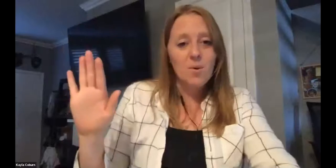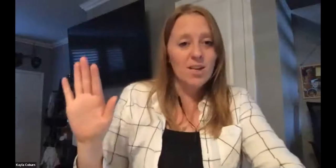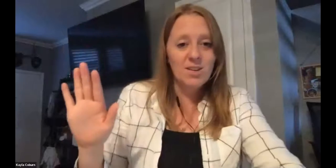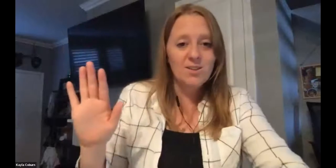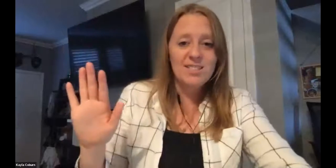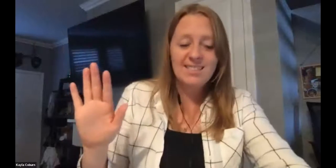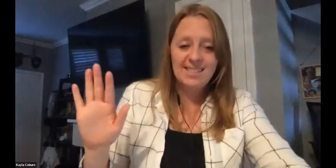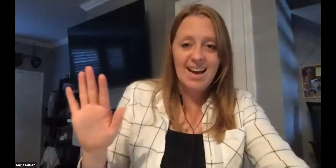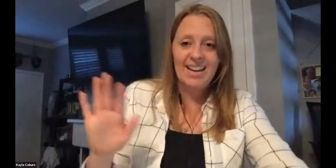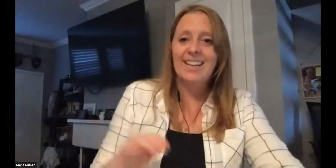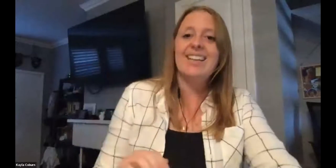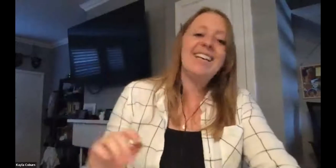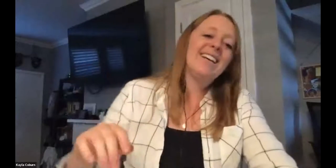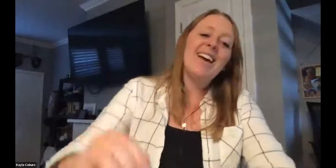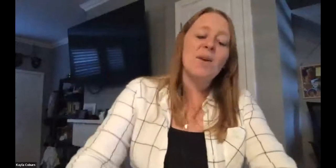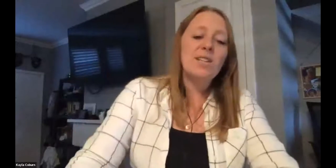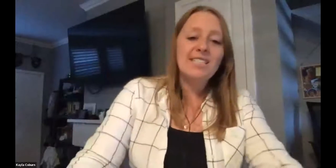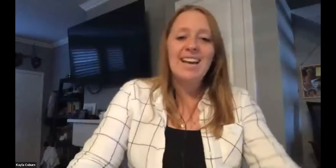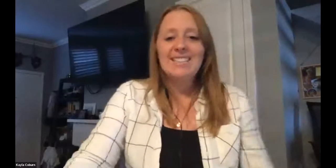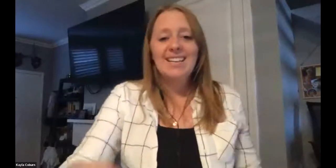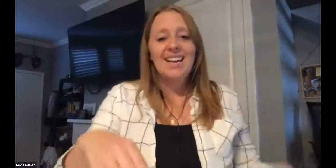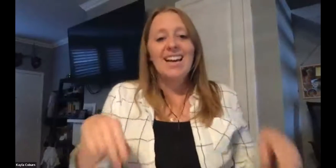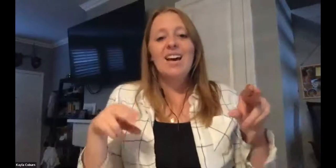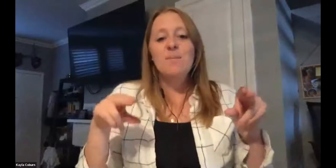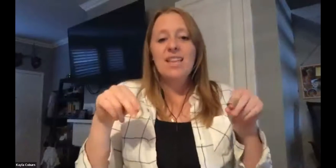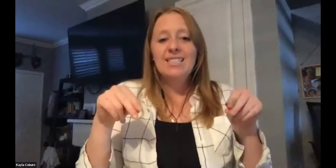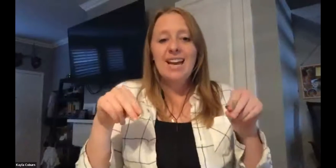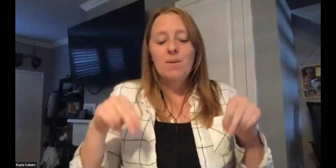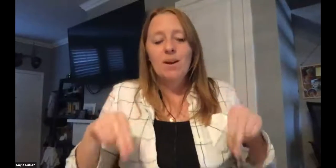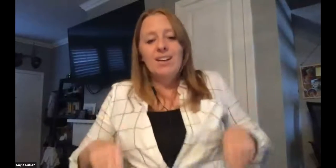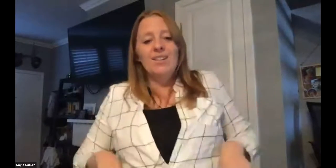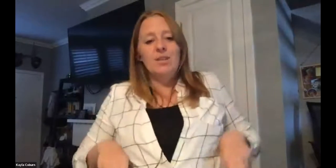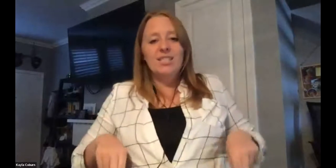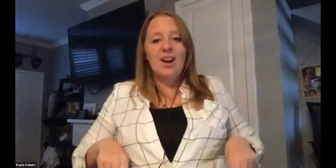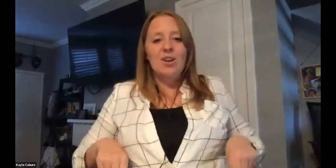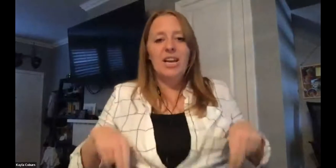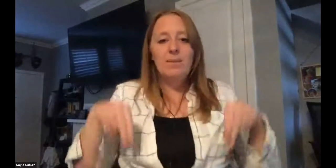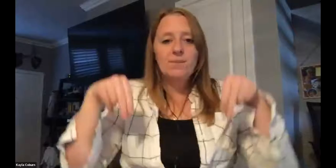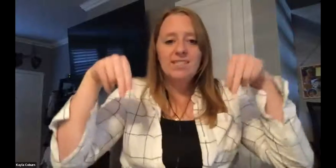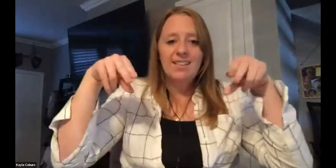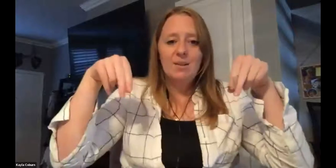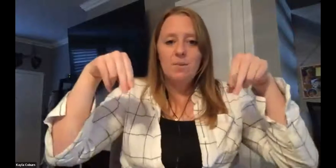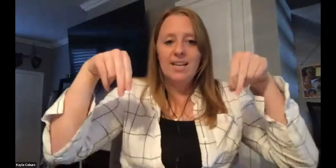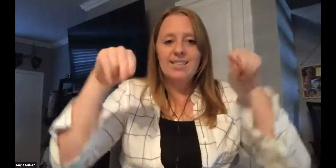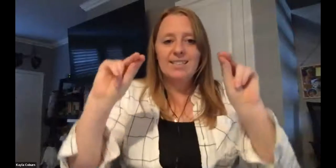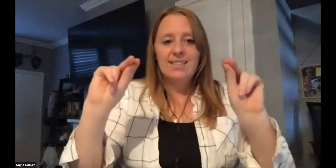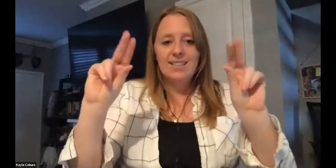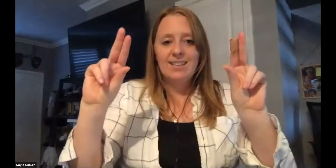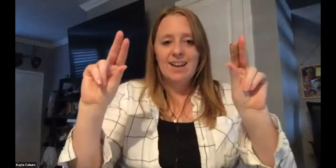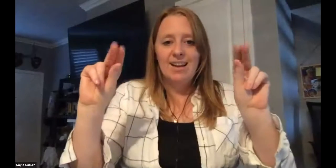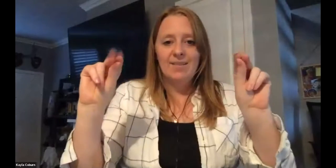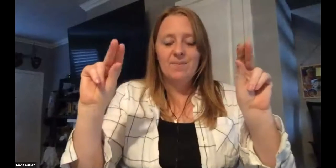becoming a more used sign, which is nice. And then diaper, which is on your hips, but